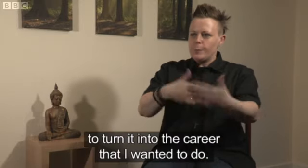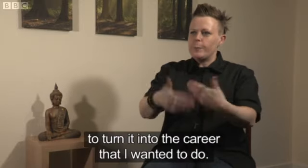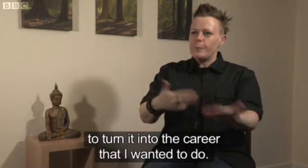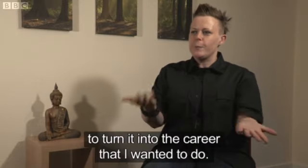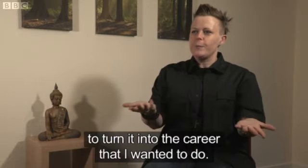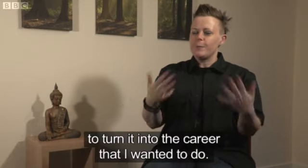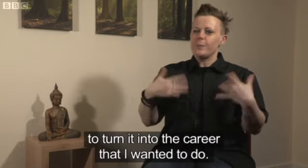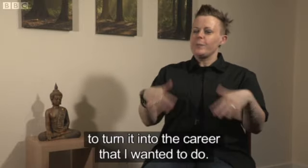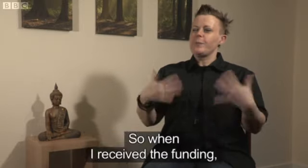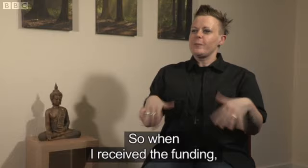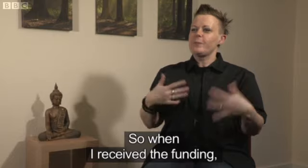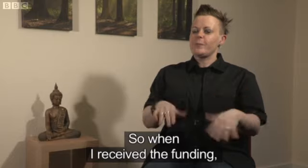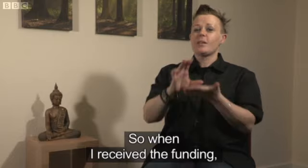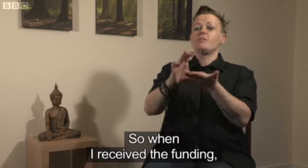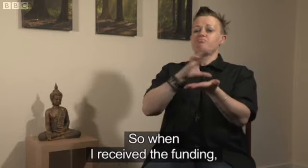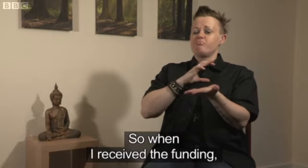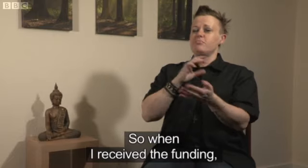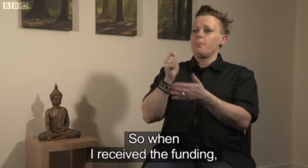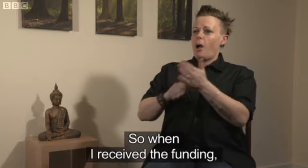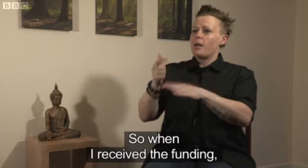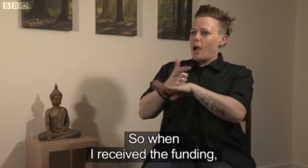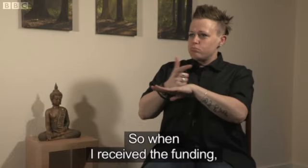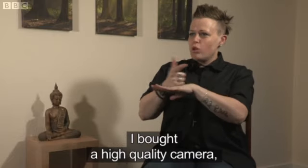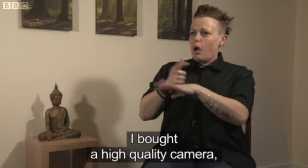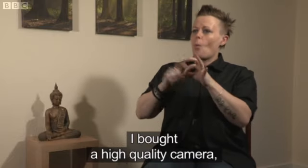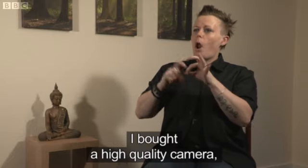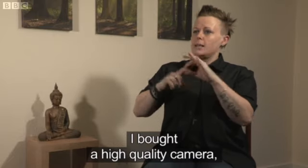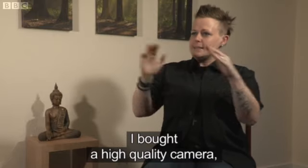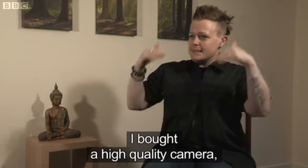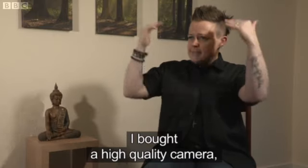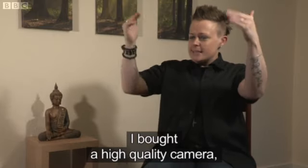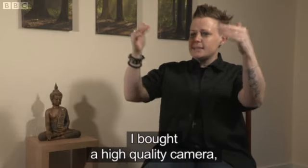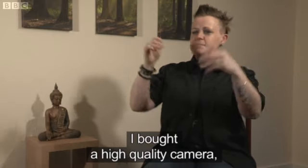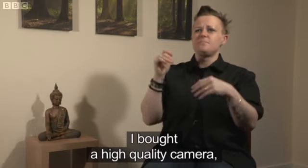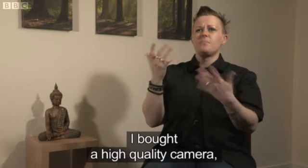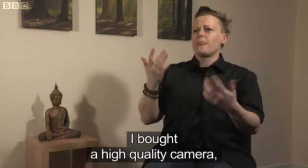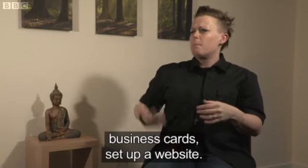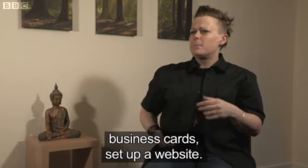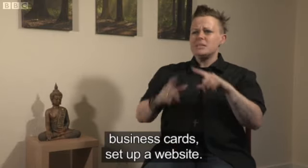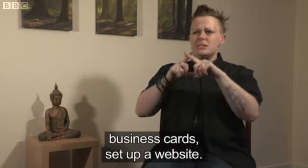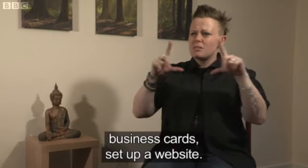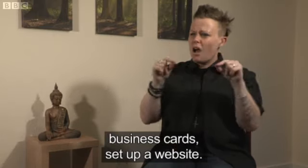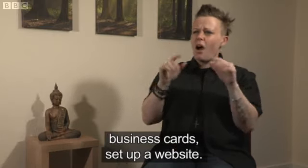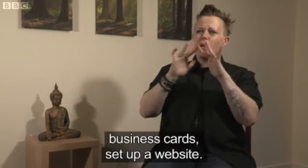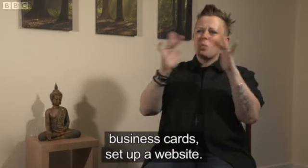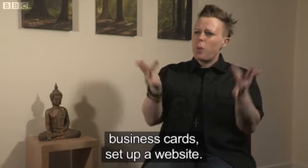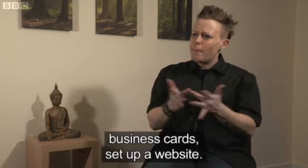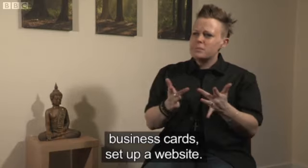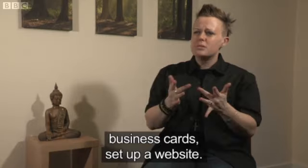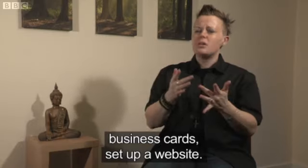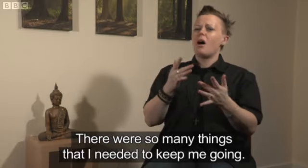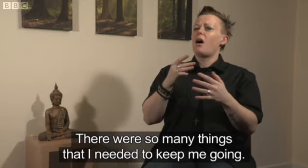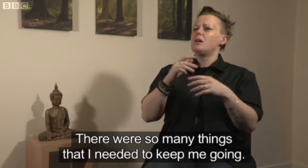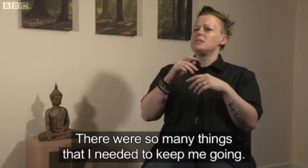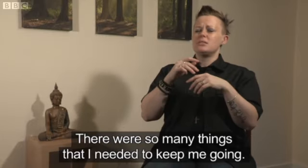do. So when I received the funding, I bought a high-quality camera, business cards, set up a website. There were so many things